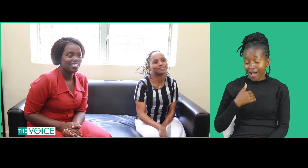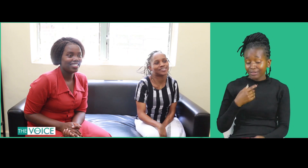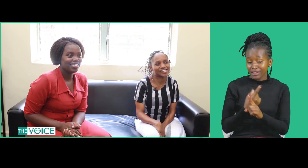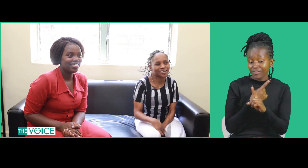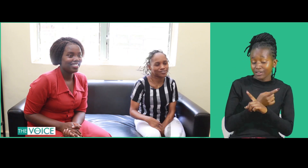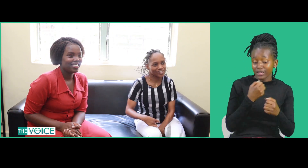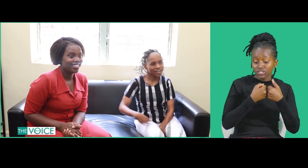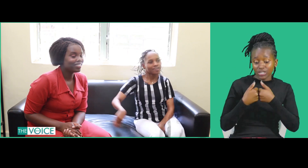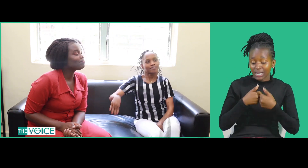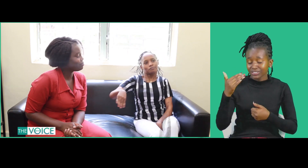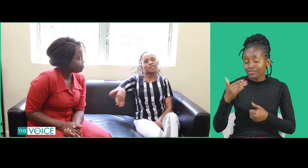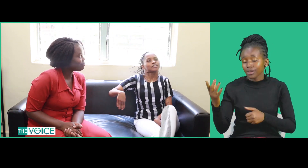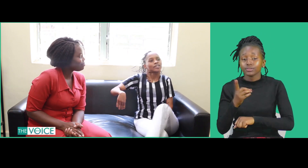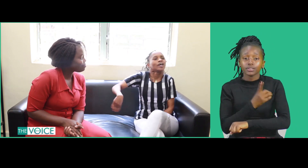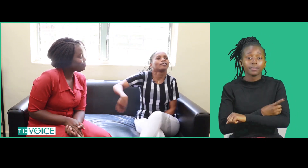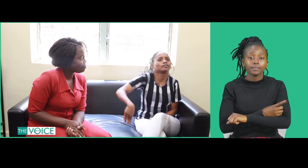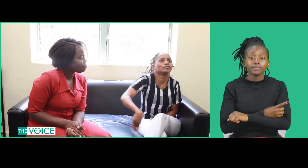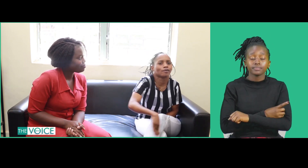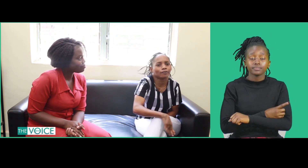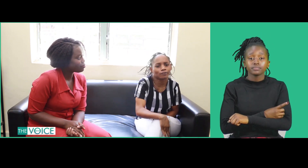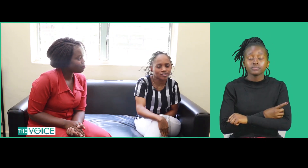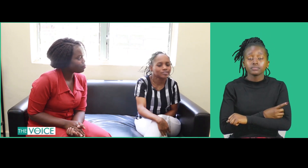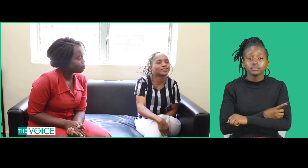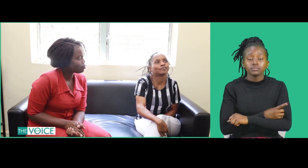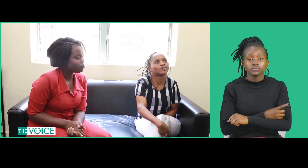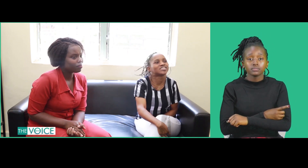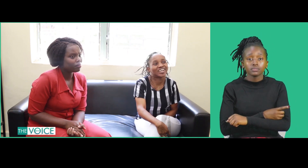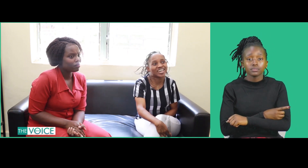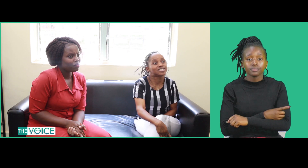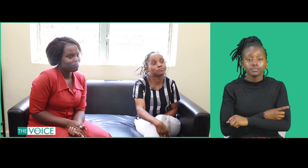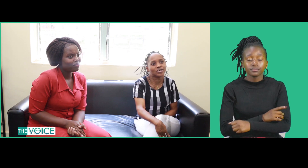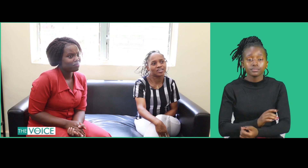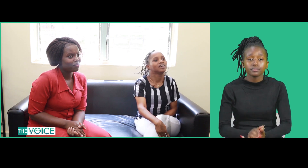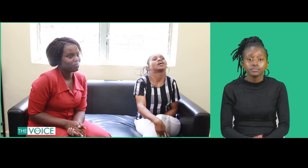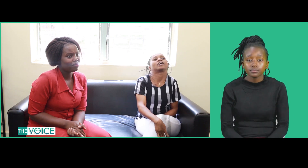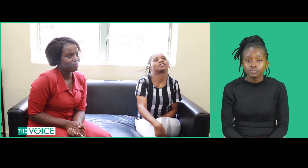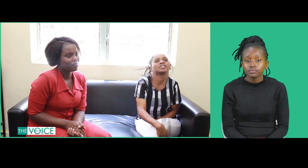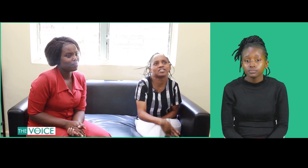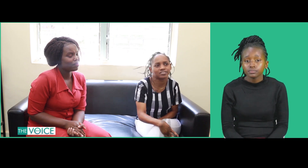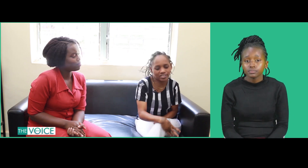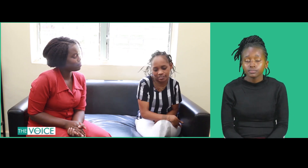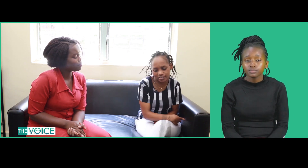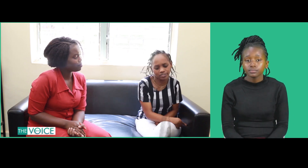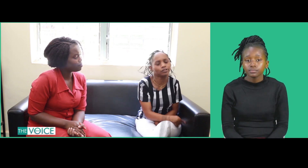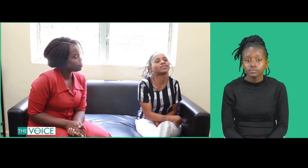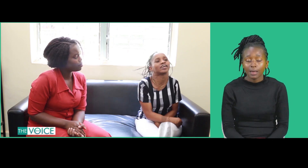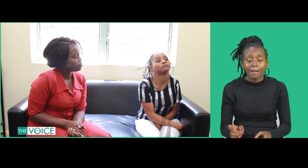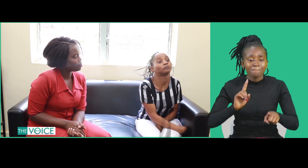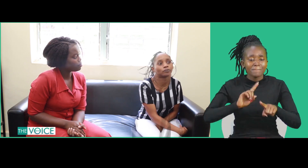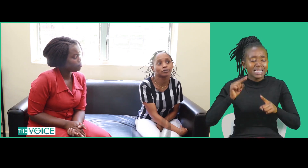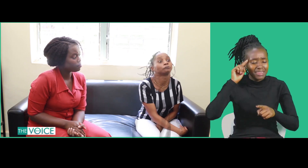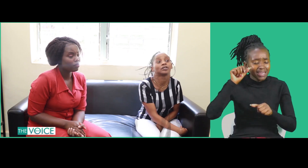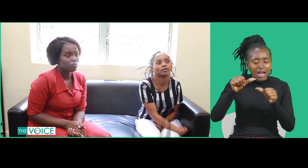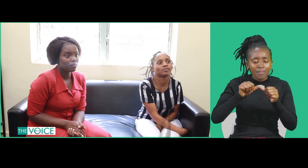our day-to-day lives, but you know what guides me is not